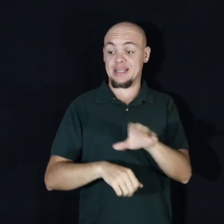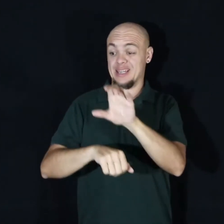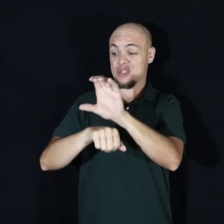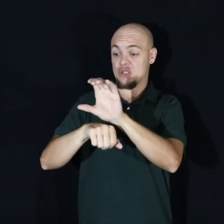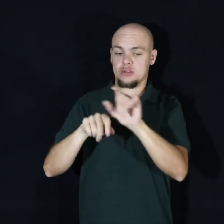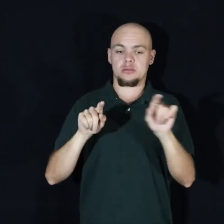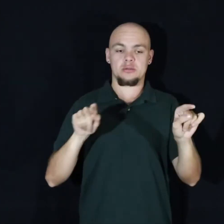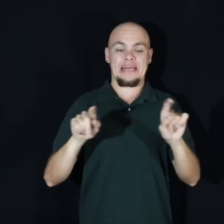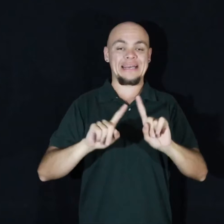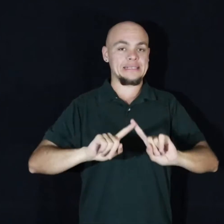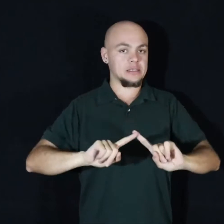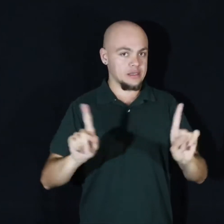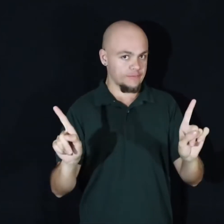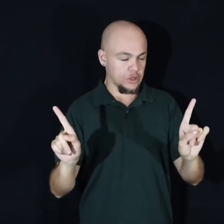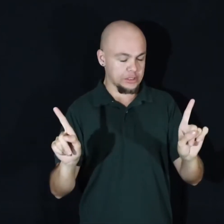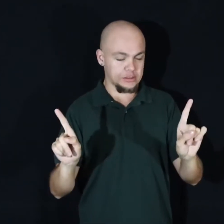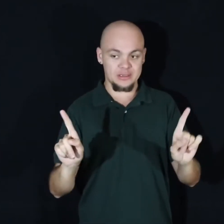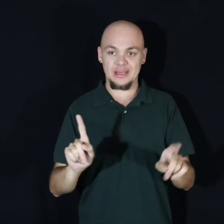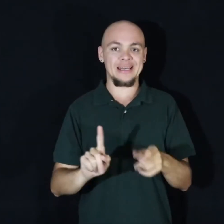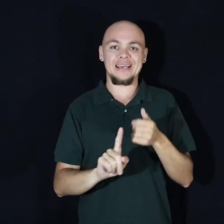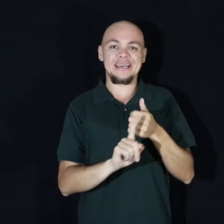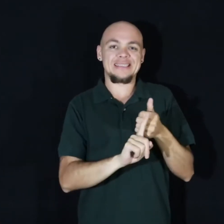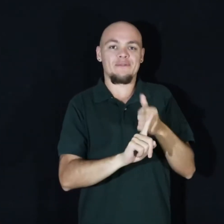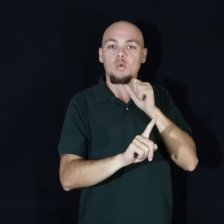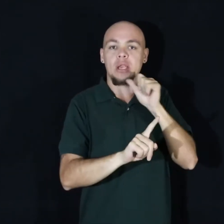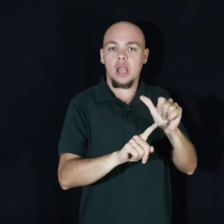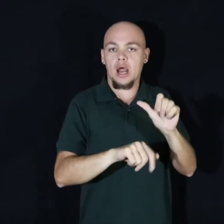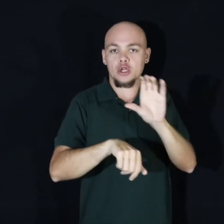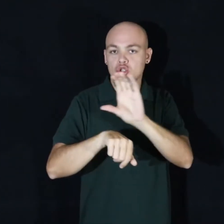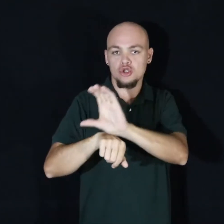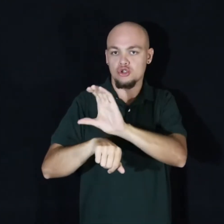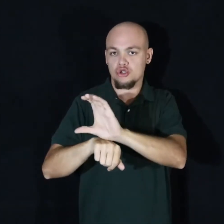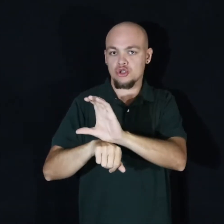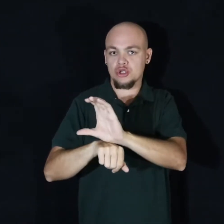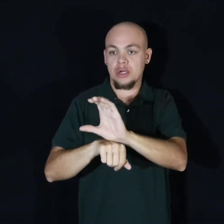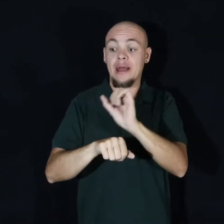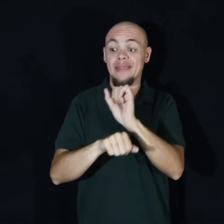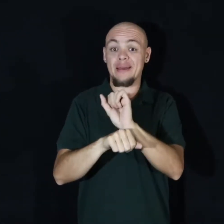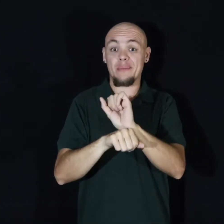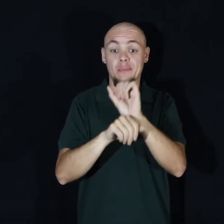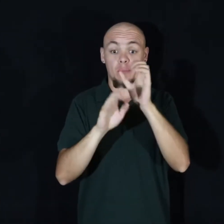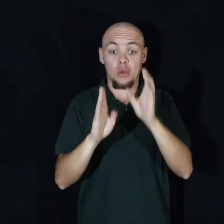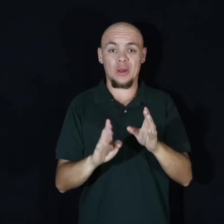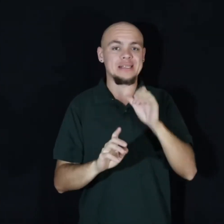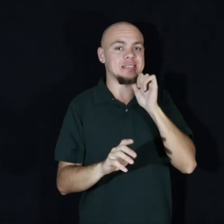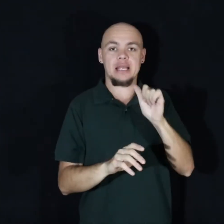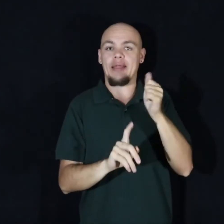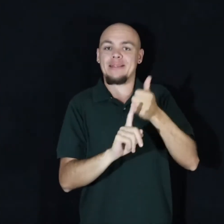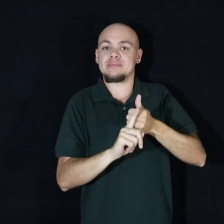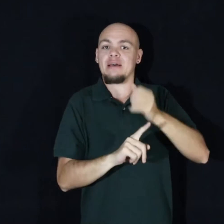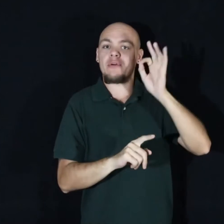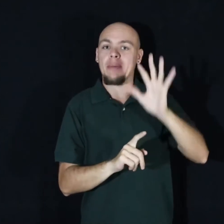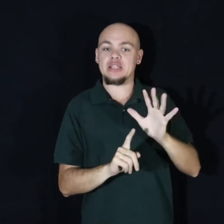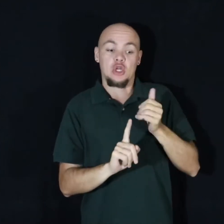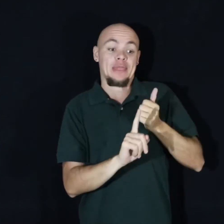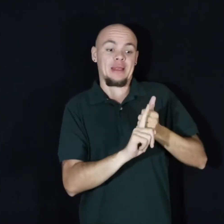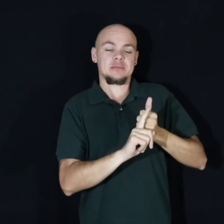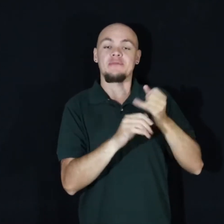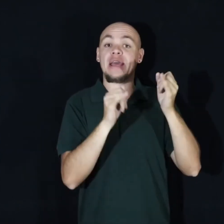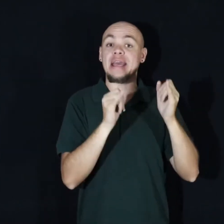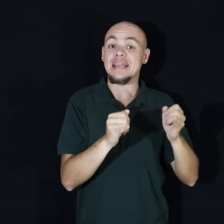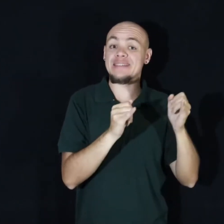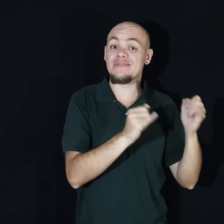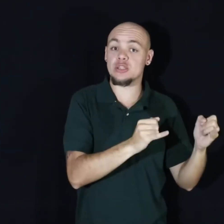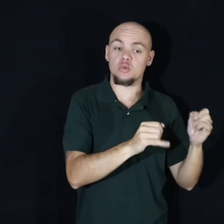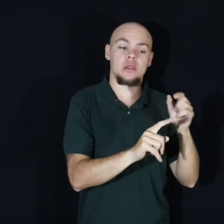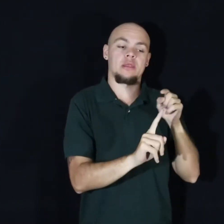space, a wedding venue, and a church. And so this was not a church. The employees were not pastors.